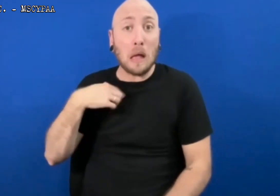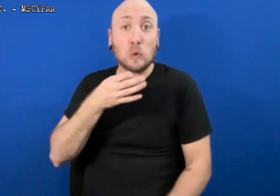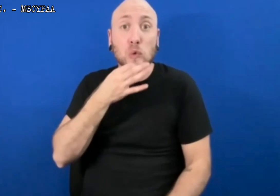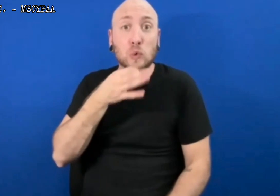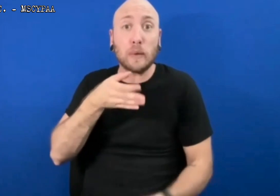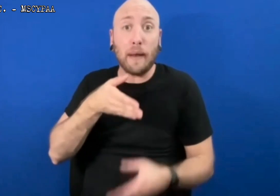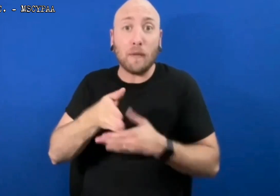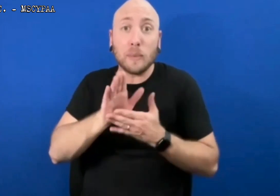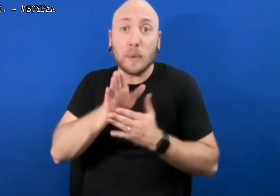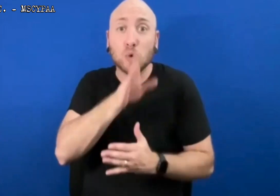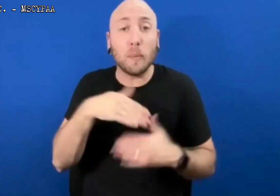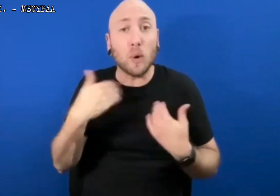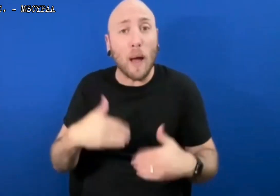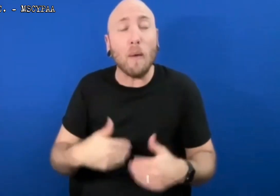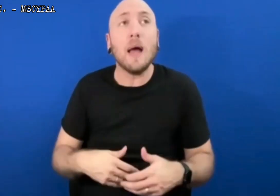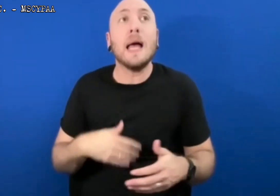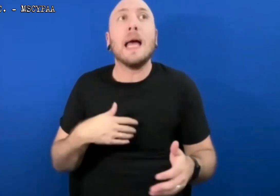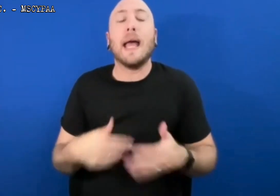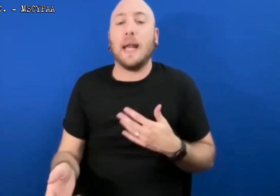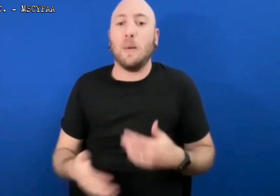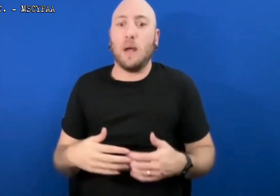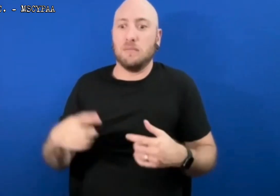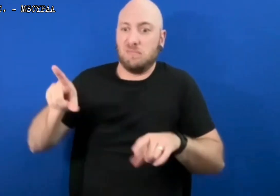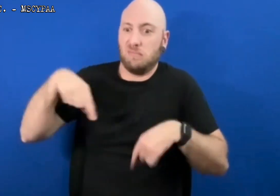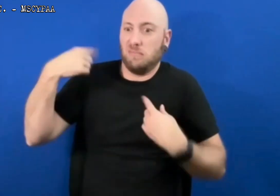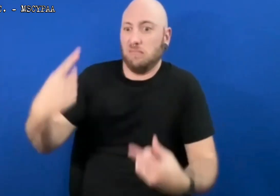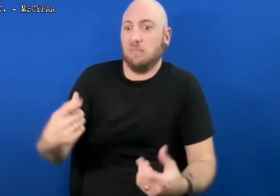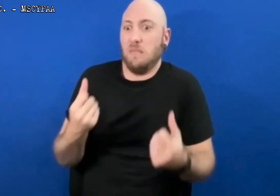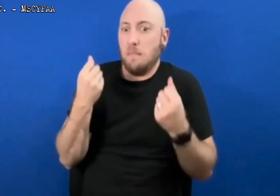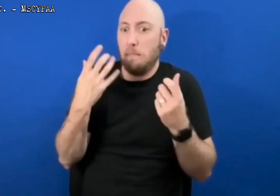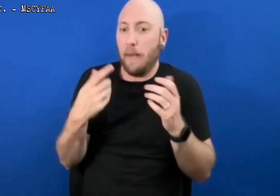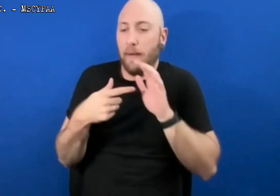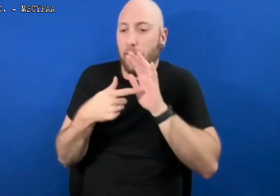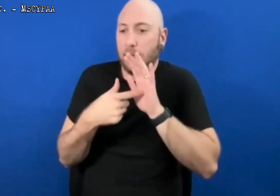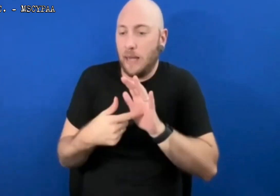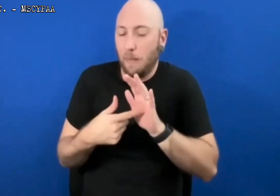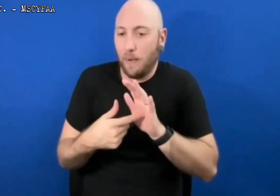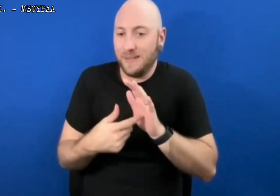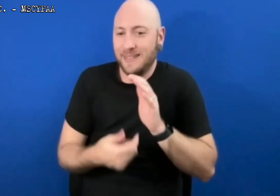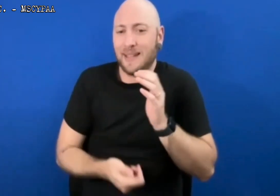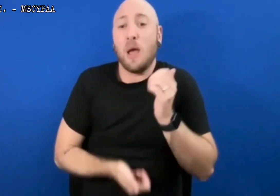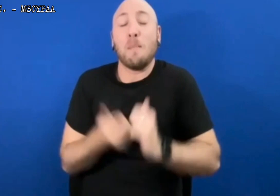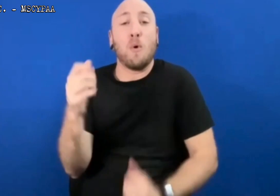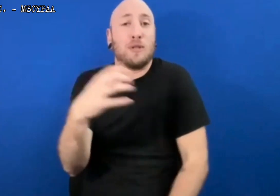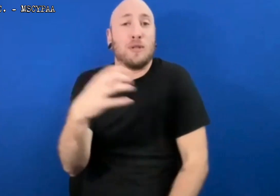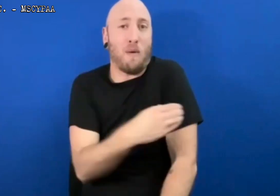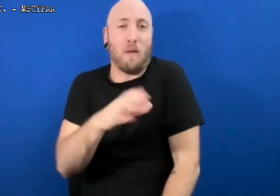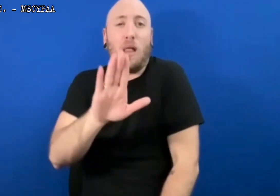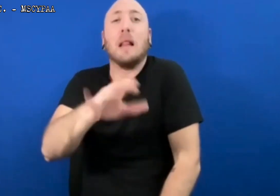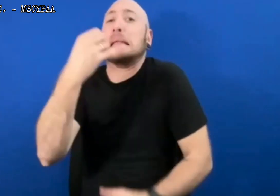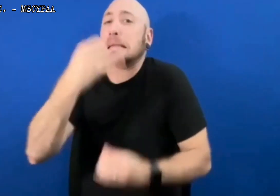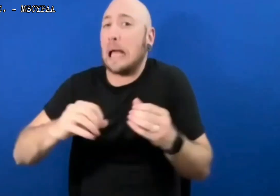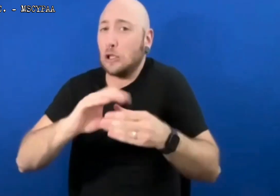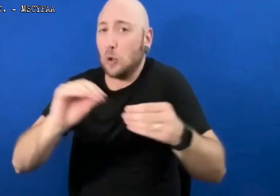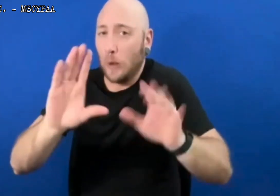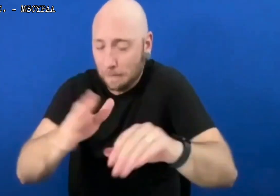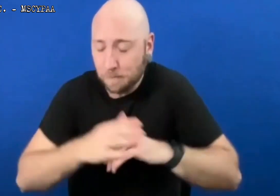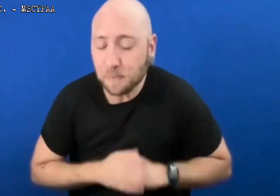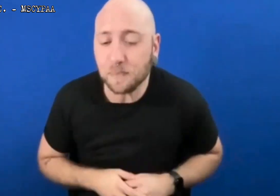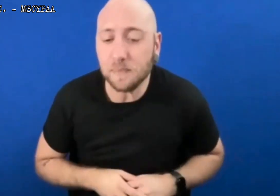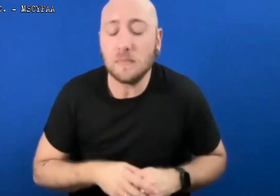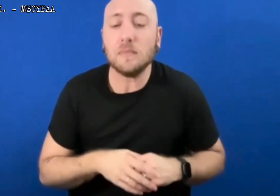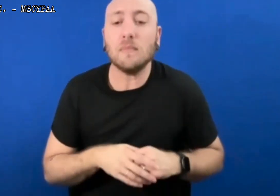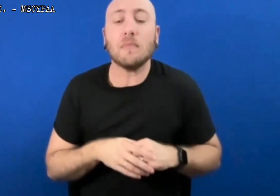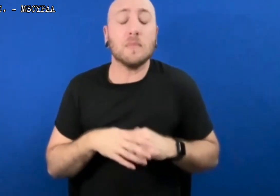So I don't know, like there's just been like so many signs along the way. And like the most powerful one is kind of a crazy story. And this is my last thing is